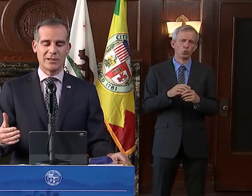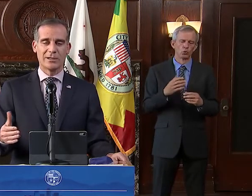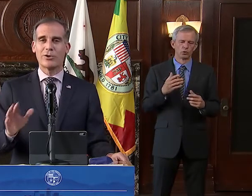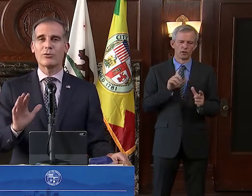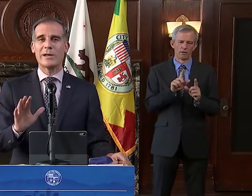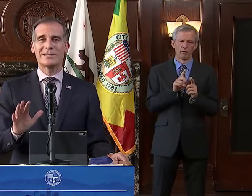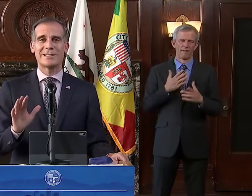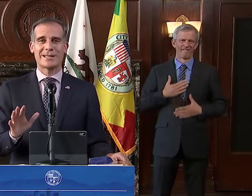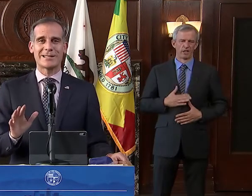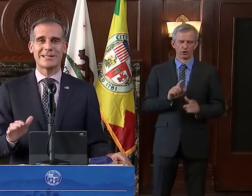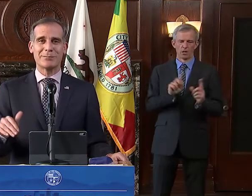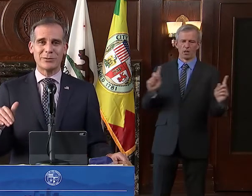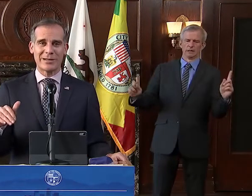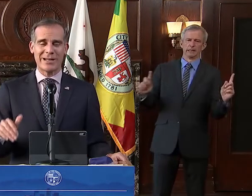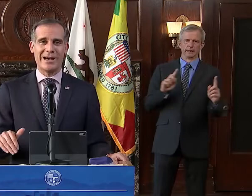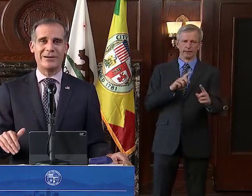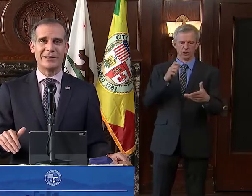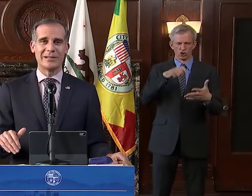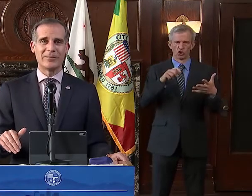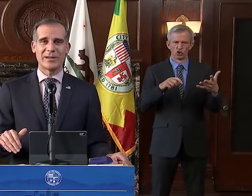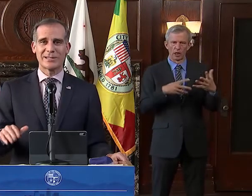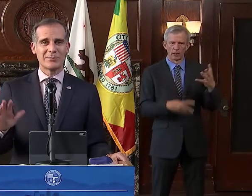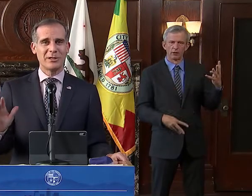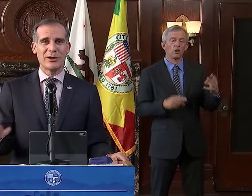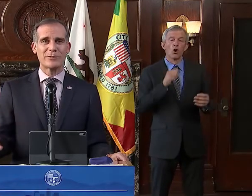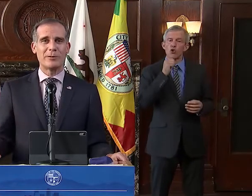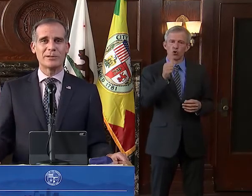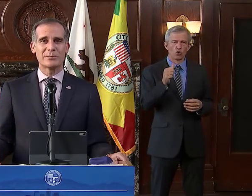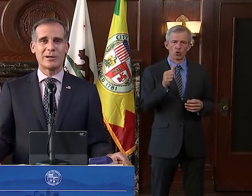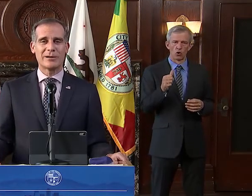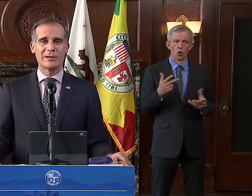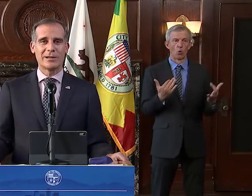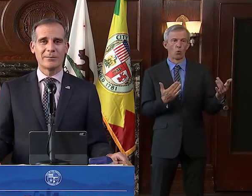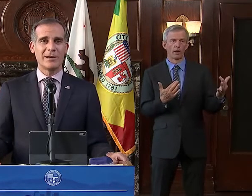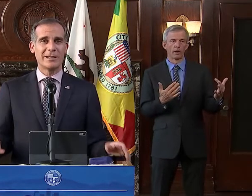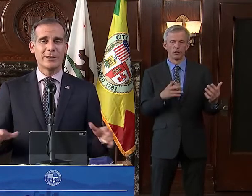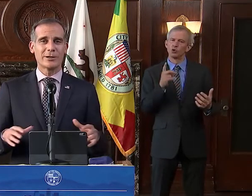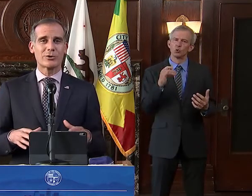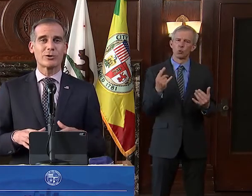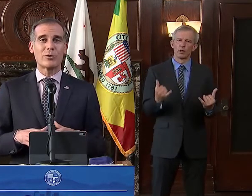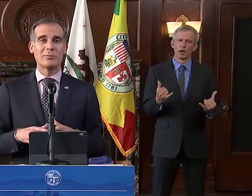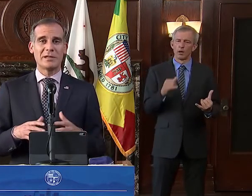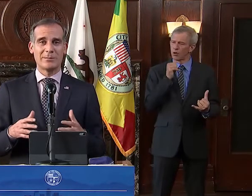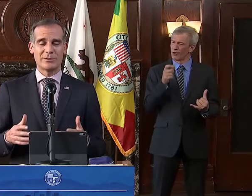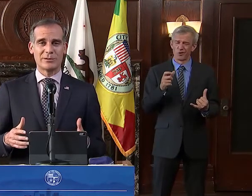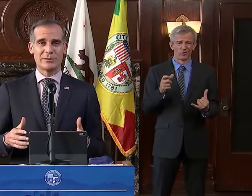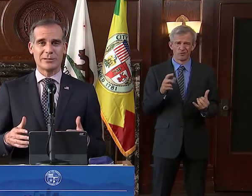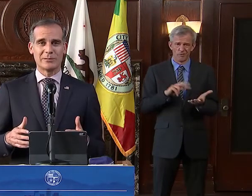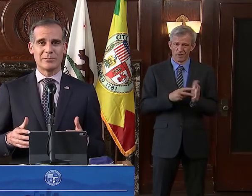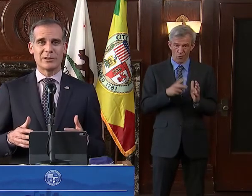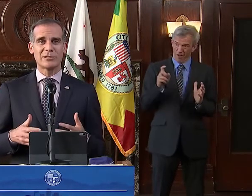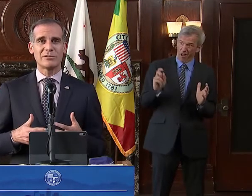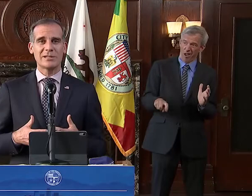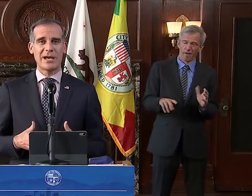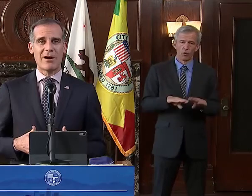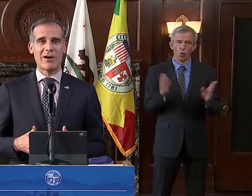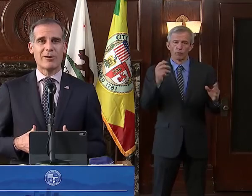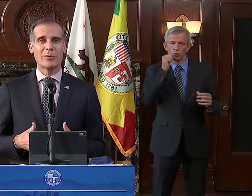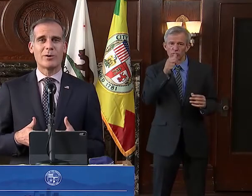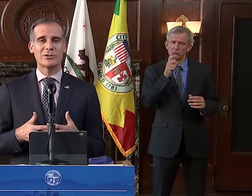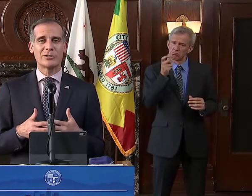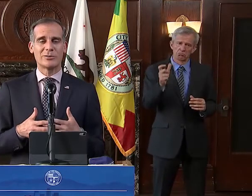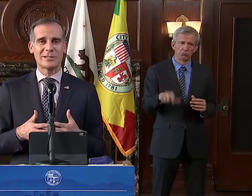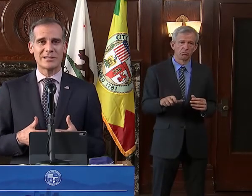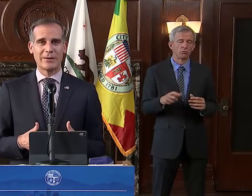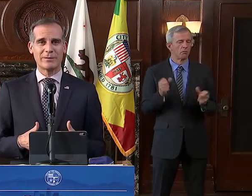protocols. Don't wait to take this step. Do it now. It doesn't mean you have to open tomorrow. Many stores won't be able to. But as soon as they are,